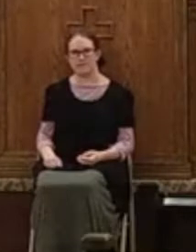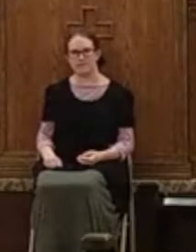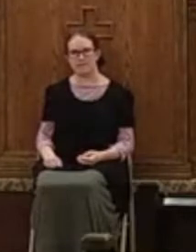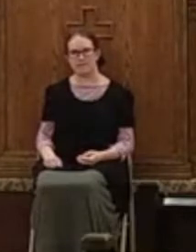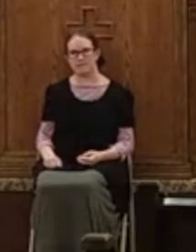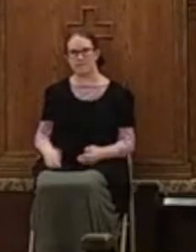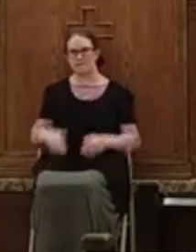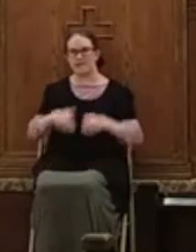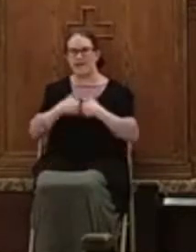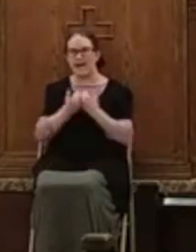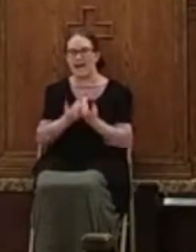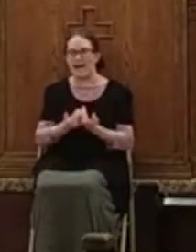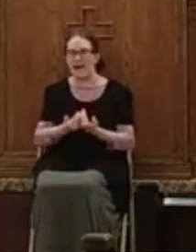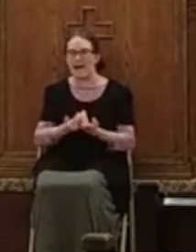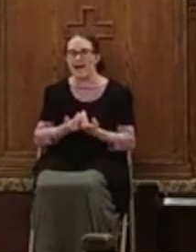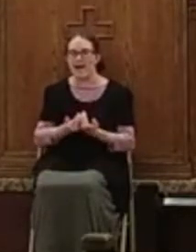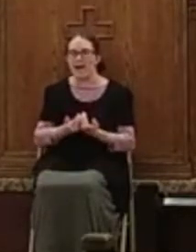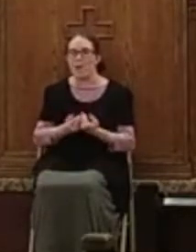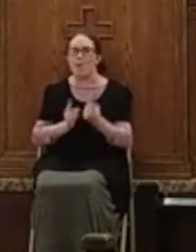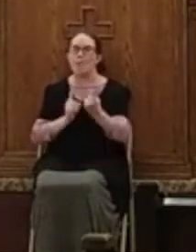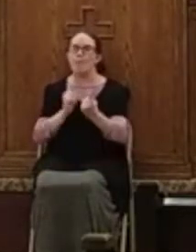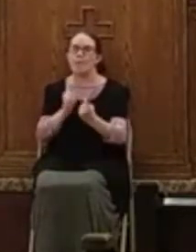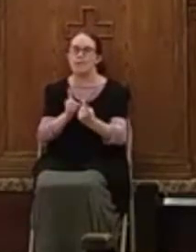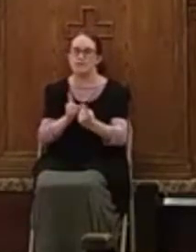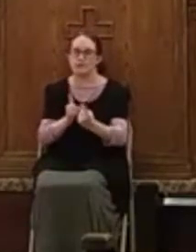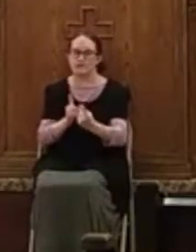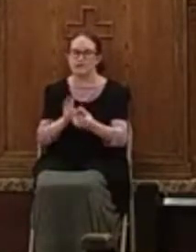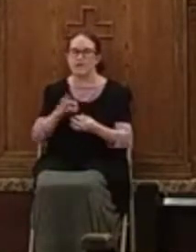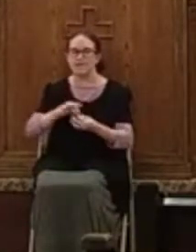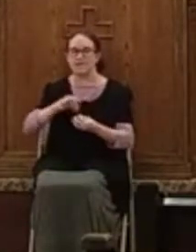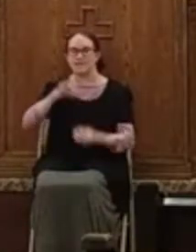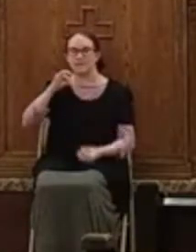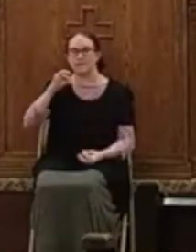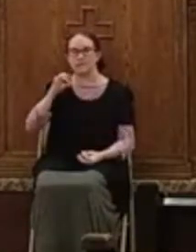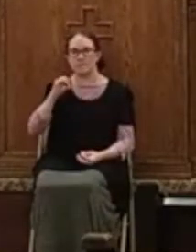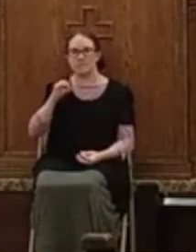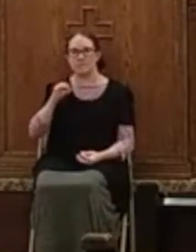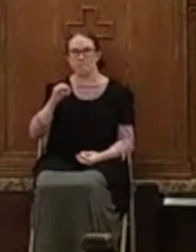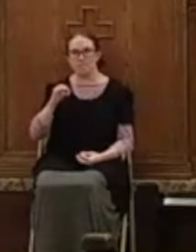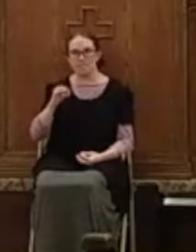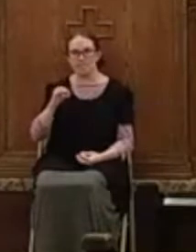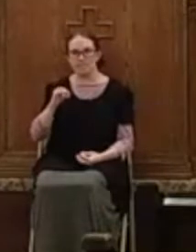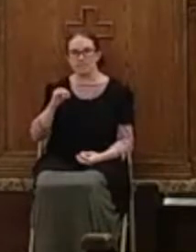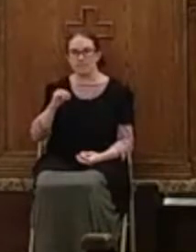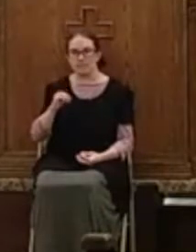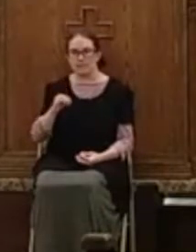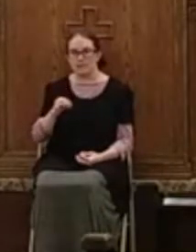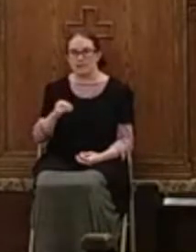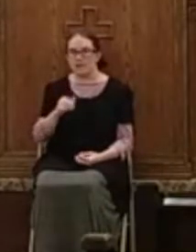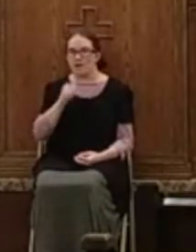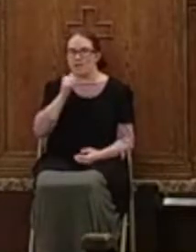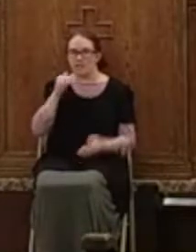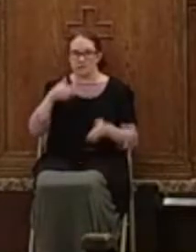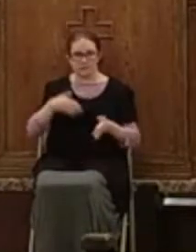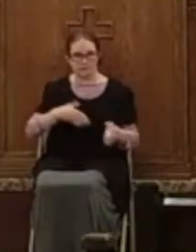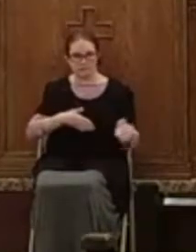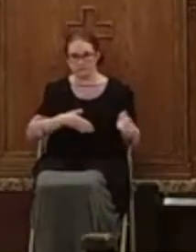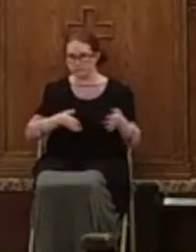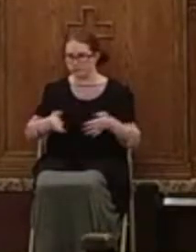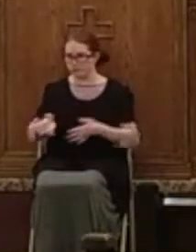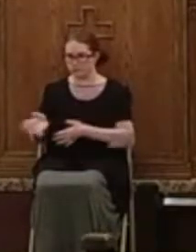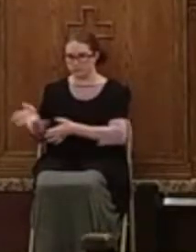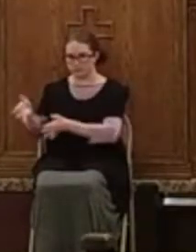It's how we adjust ourselves toward the spirit. Man, I'm getting off into some stuff.